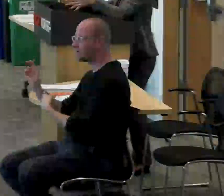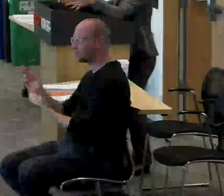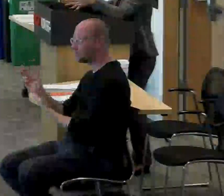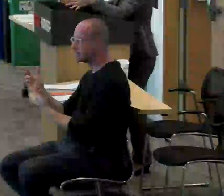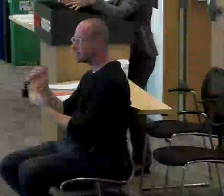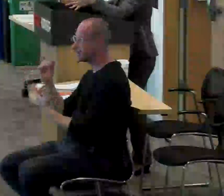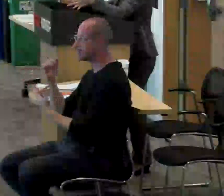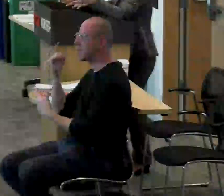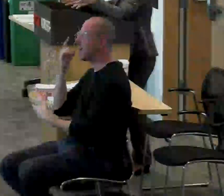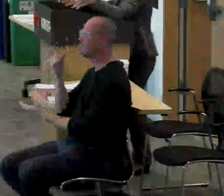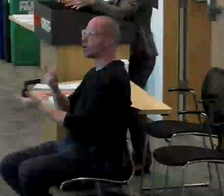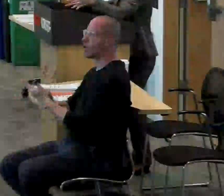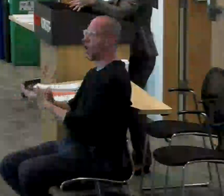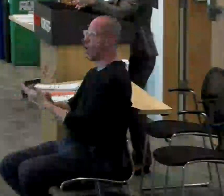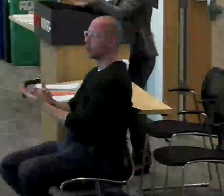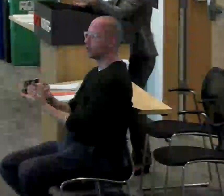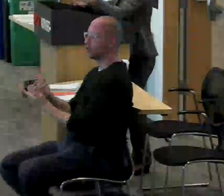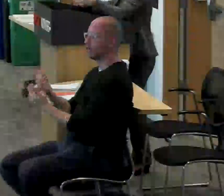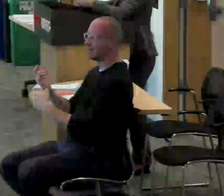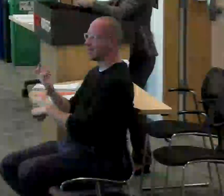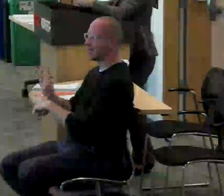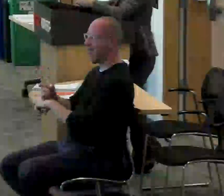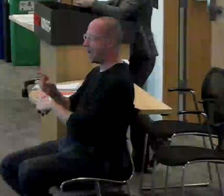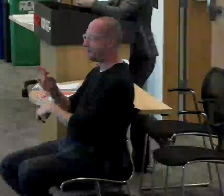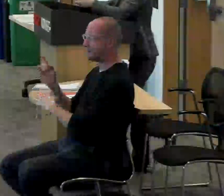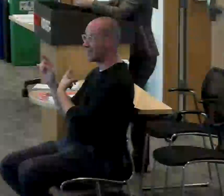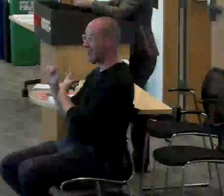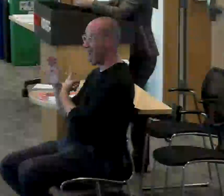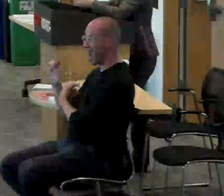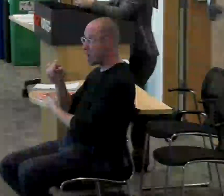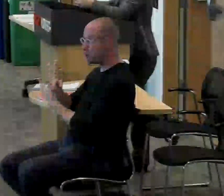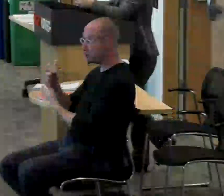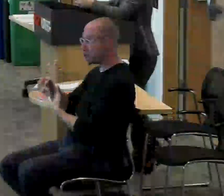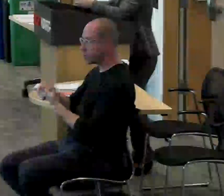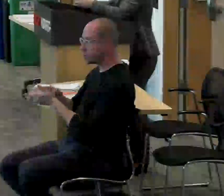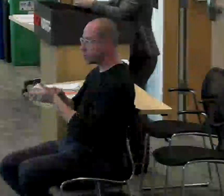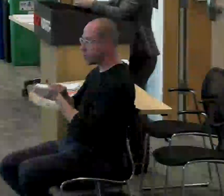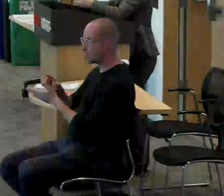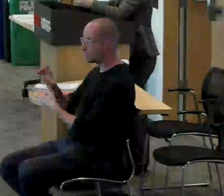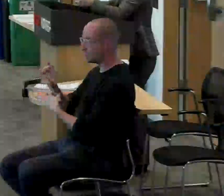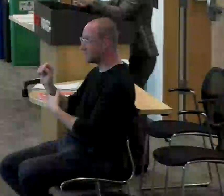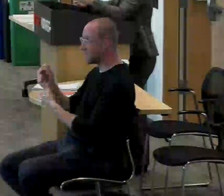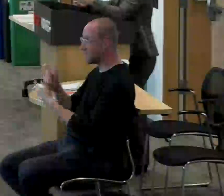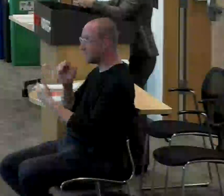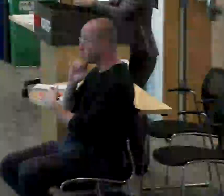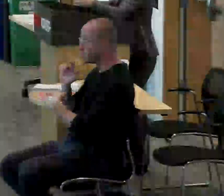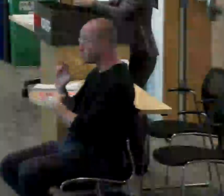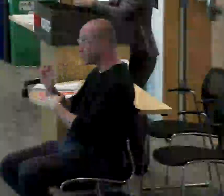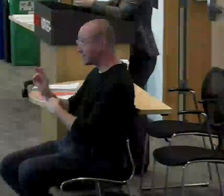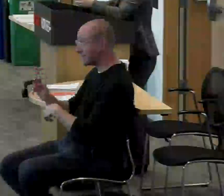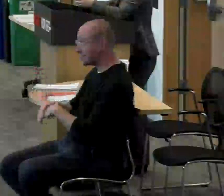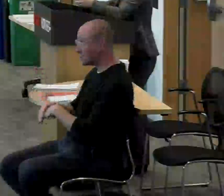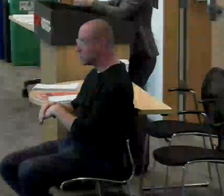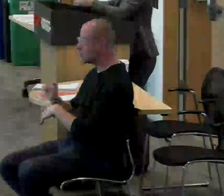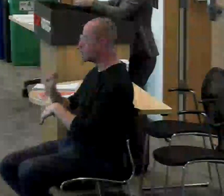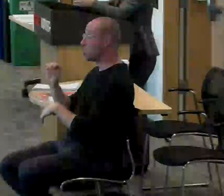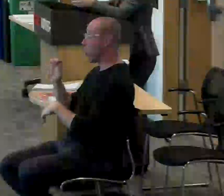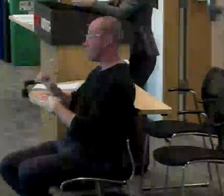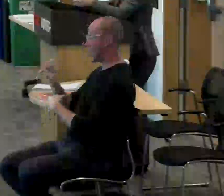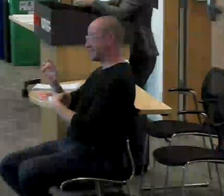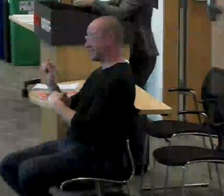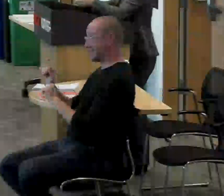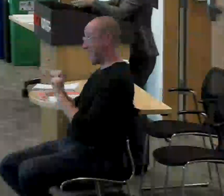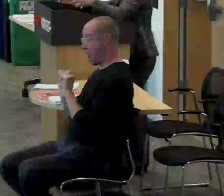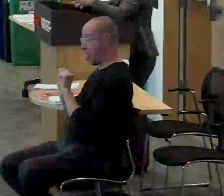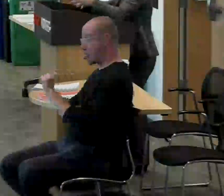to work for 2 years or 3 years, that's lasting longer than 12 months, right? So that would qualify if you can't